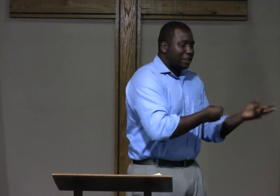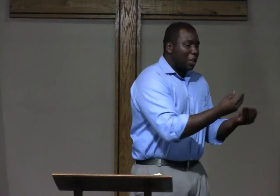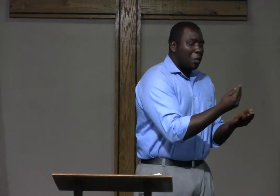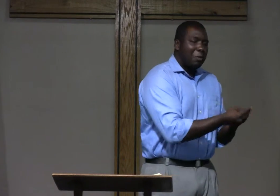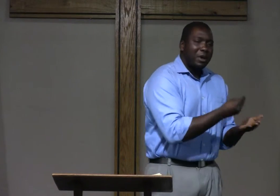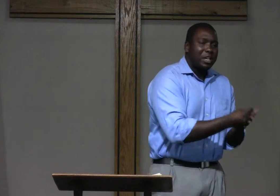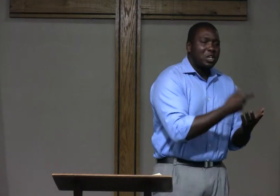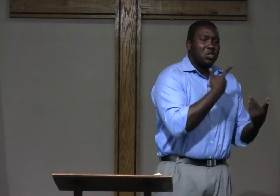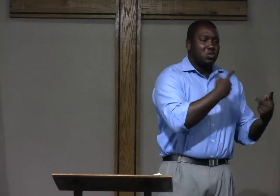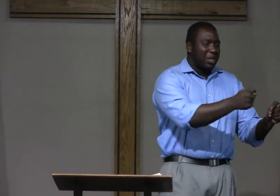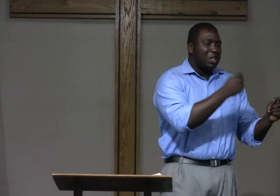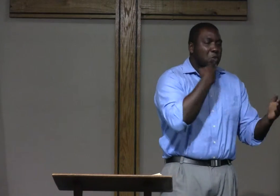Now,